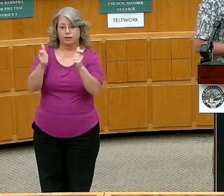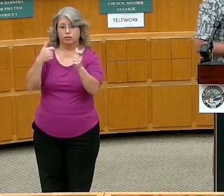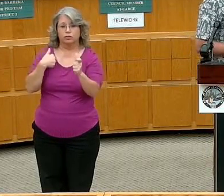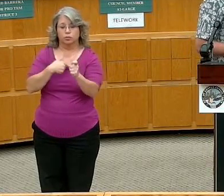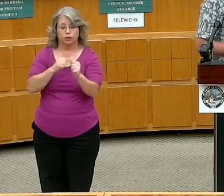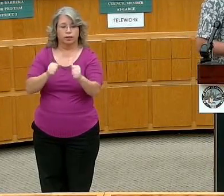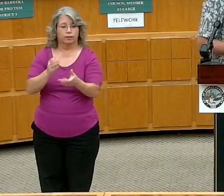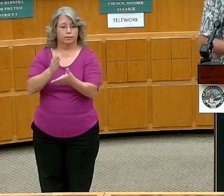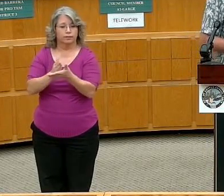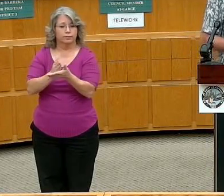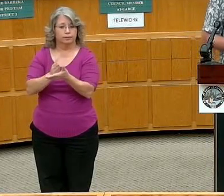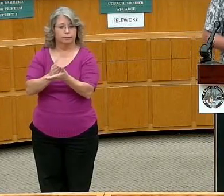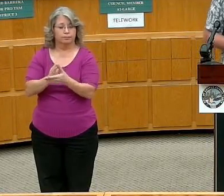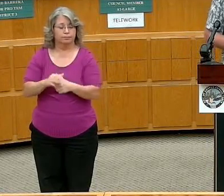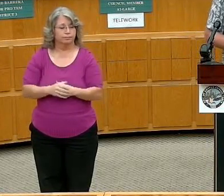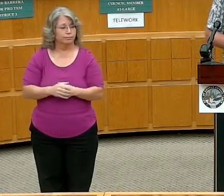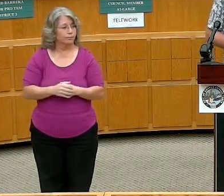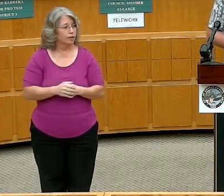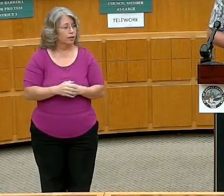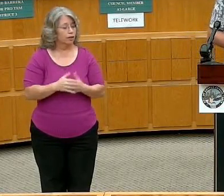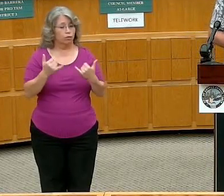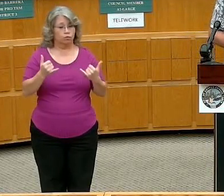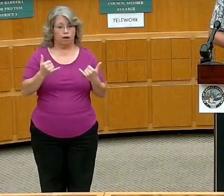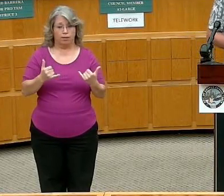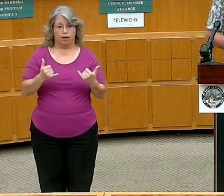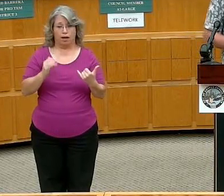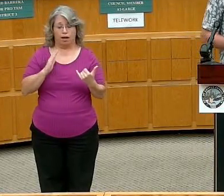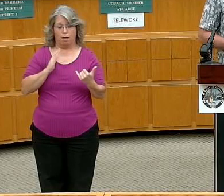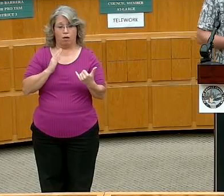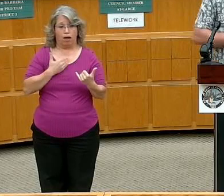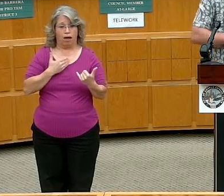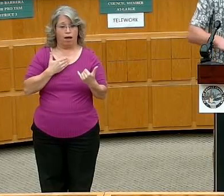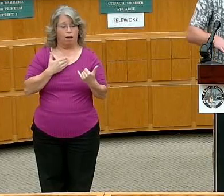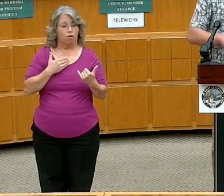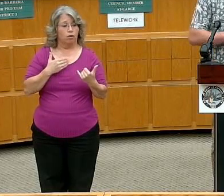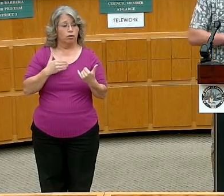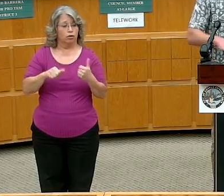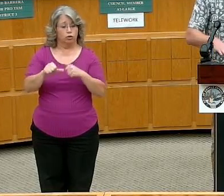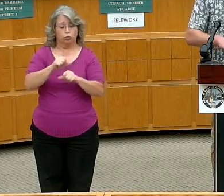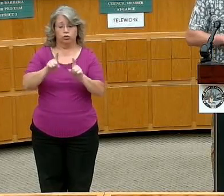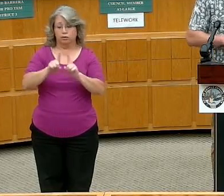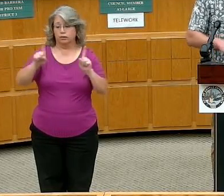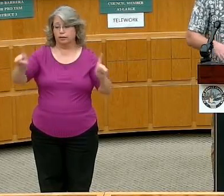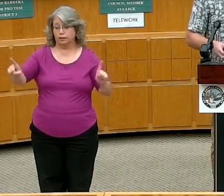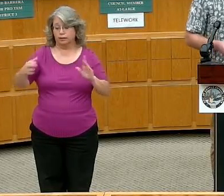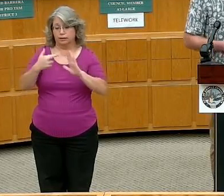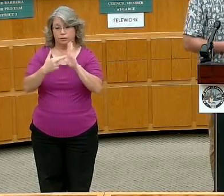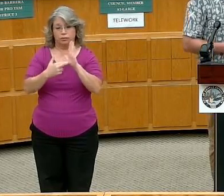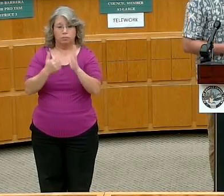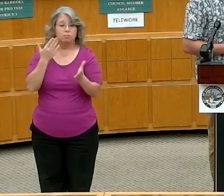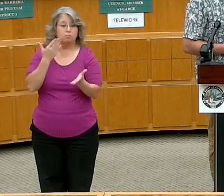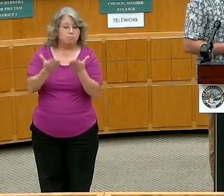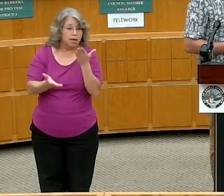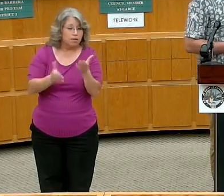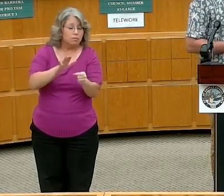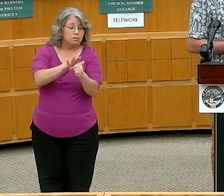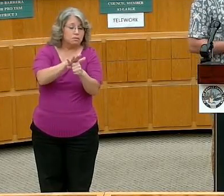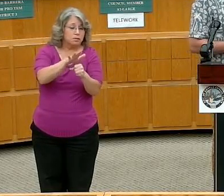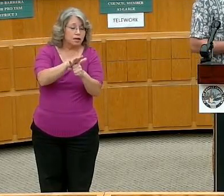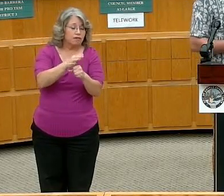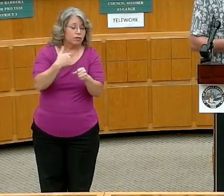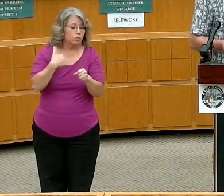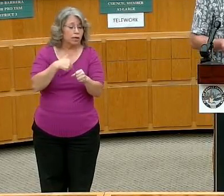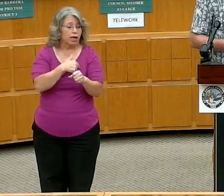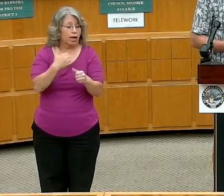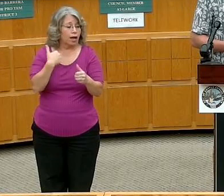The present levels of social distancing, they might be enough. We have plenty of scenarios that come out with a low peak, and as long as